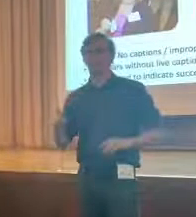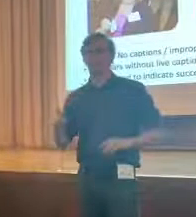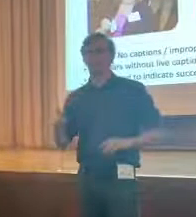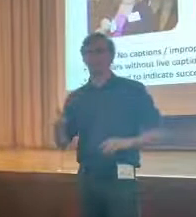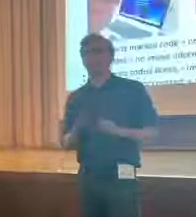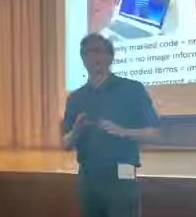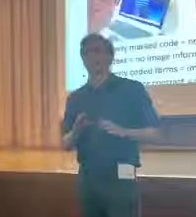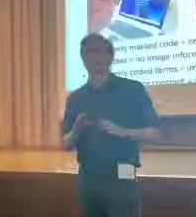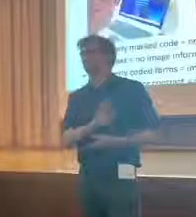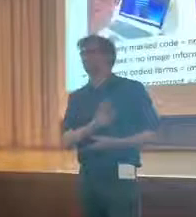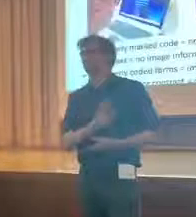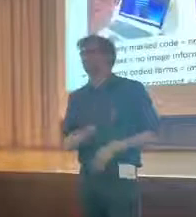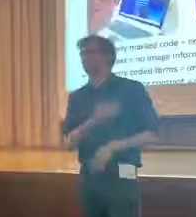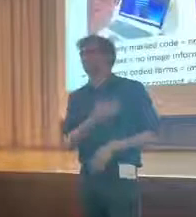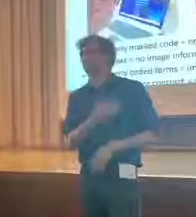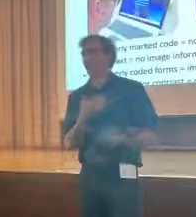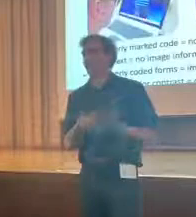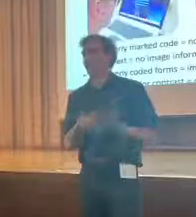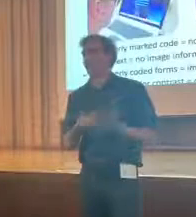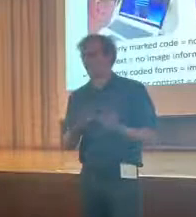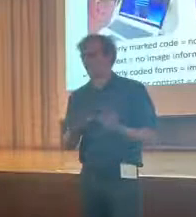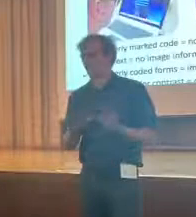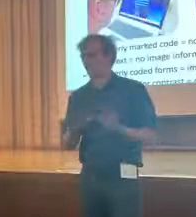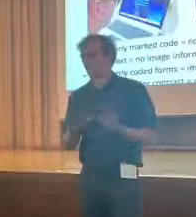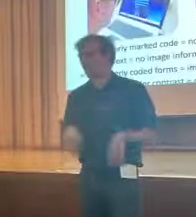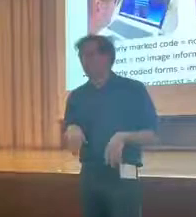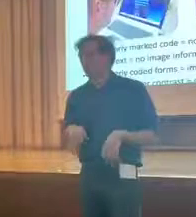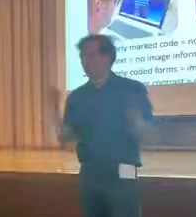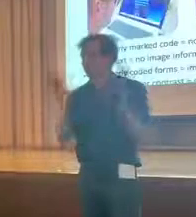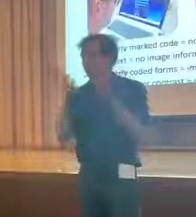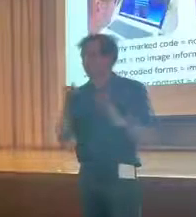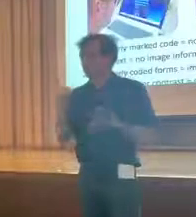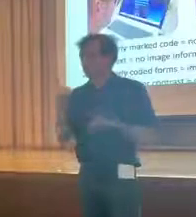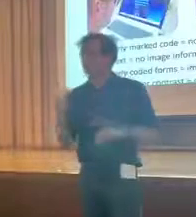one. So, of course, let's talk about